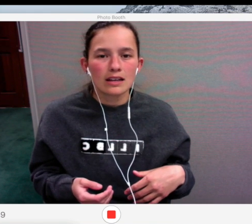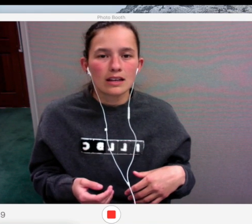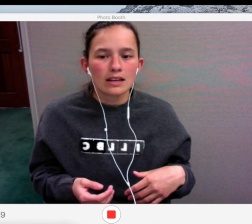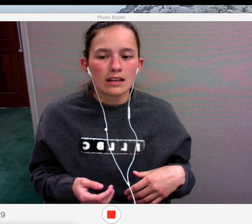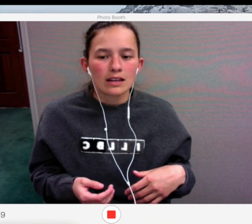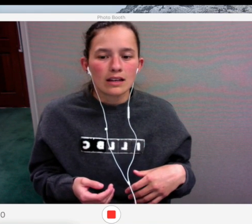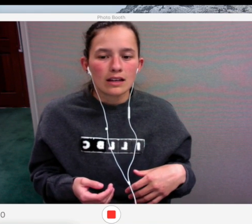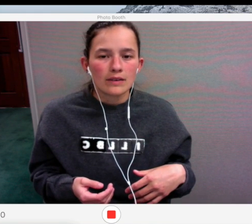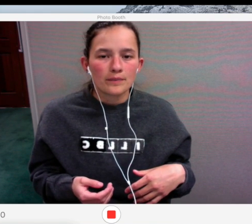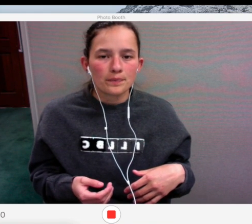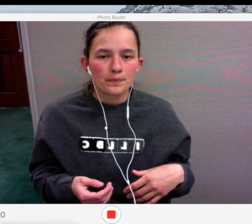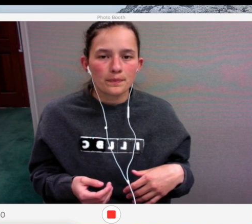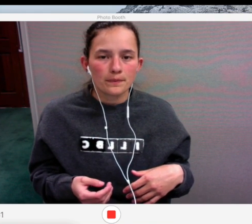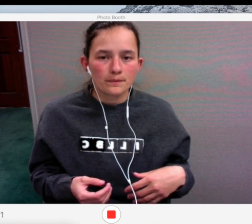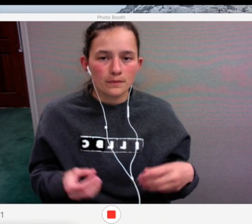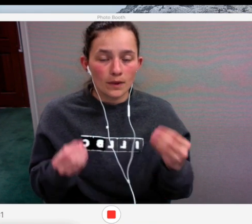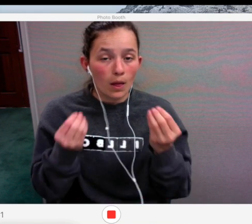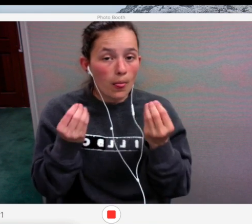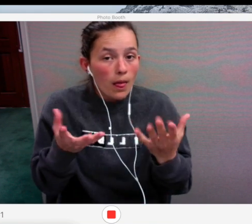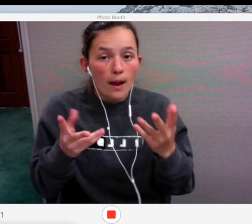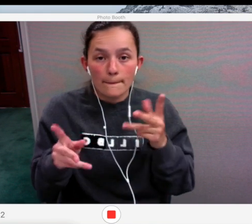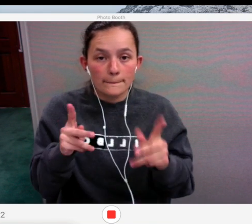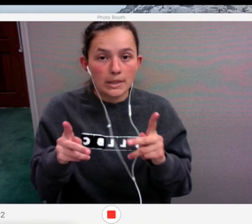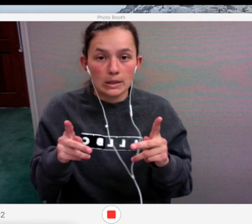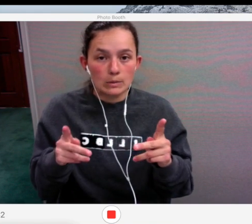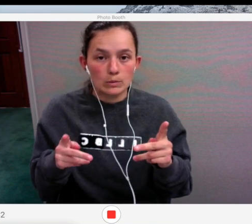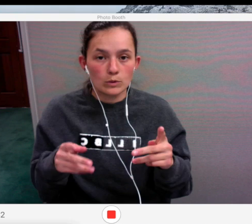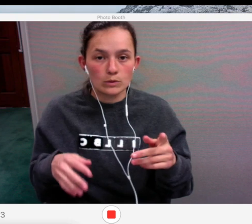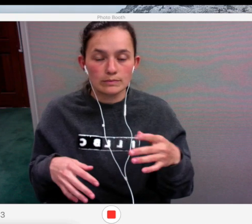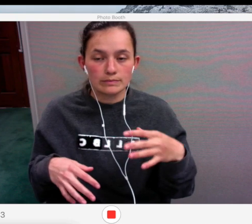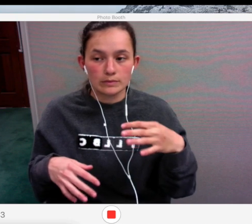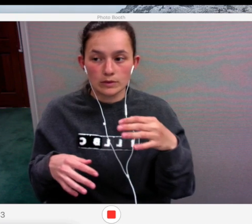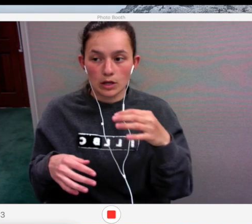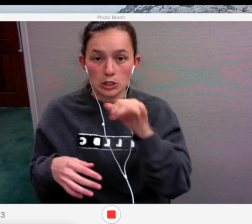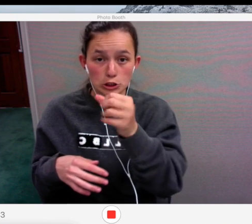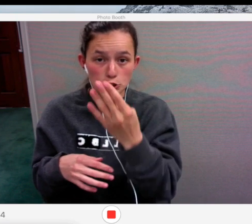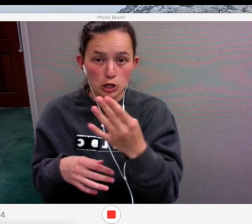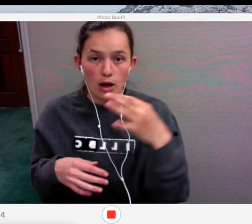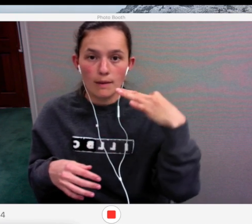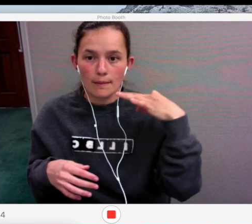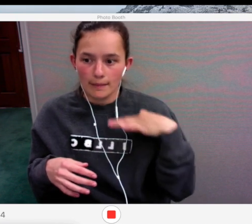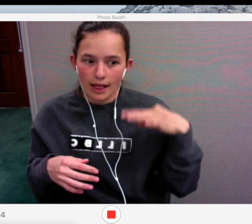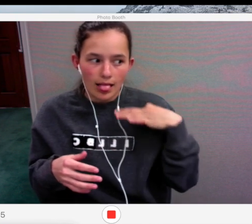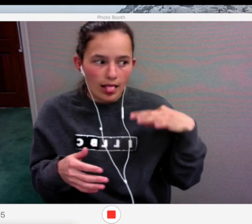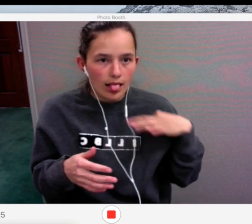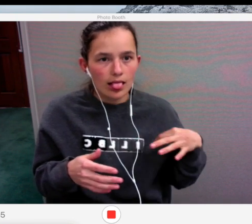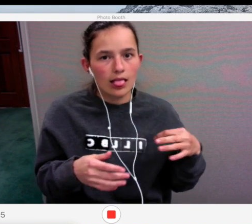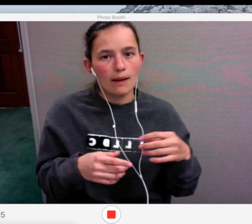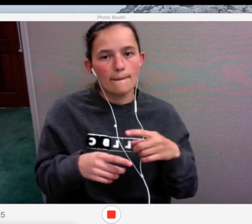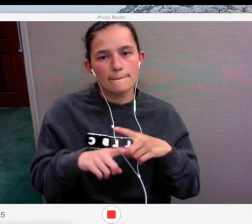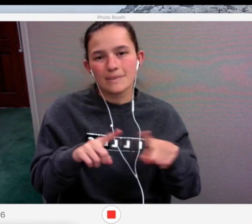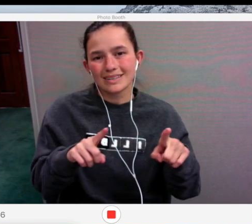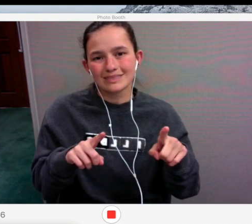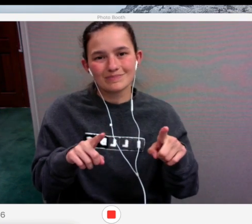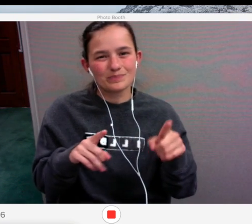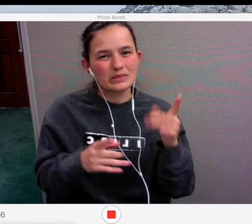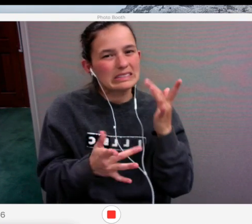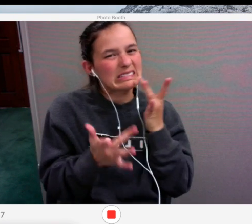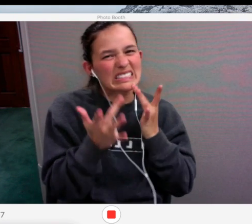the news, is that you've got a lot of people applying for work and not very many jobs.